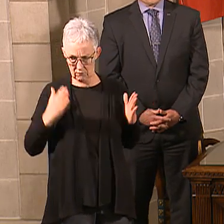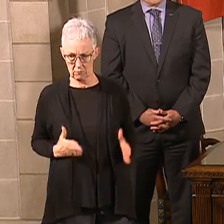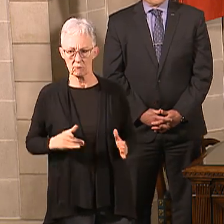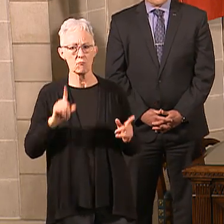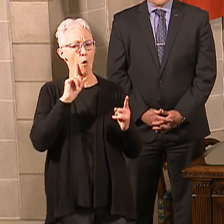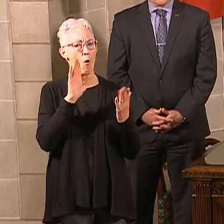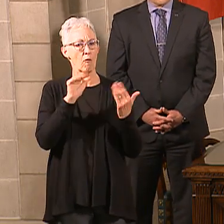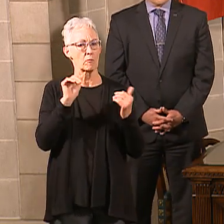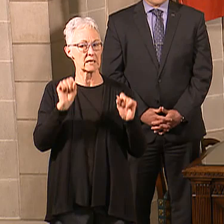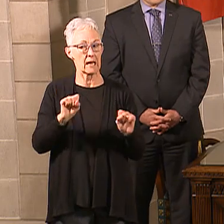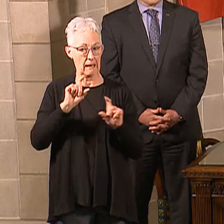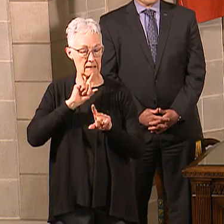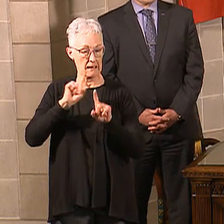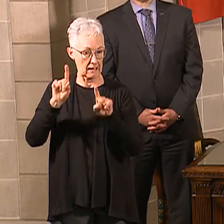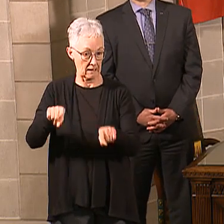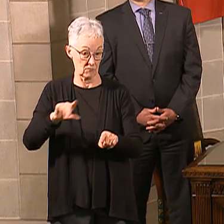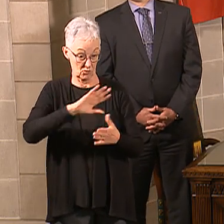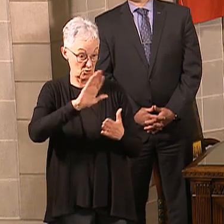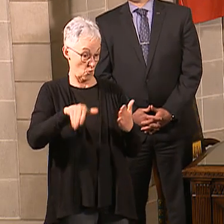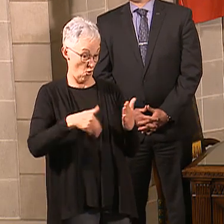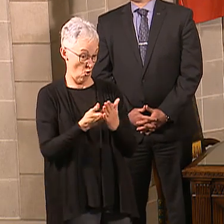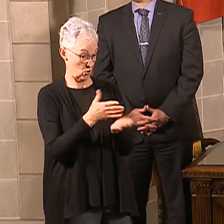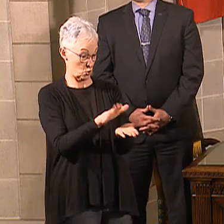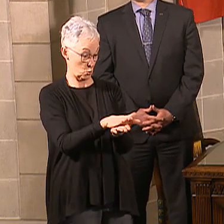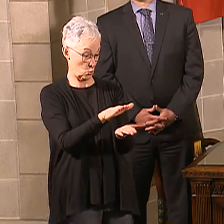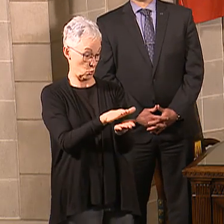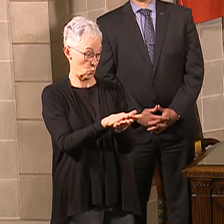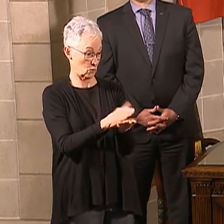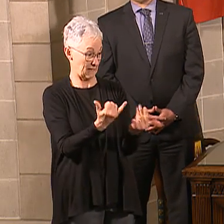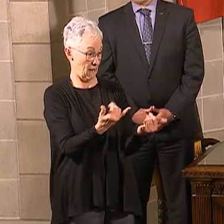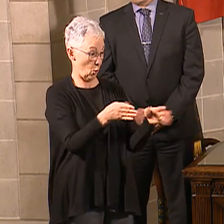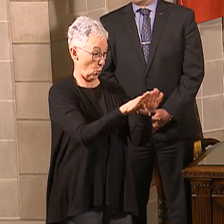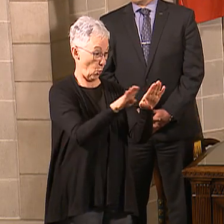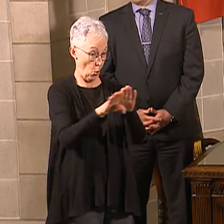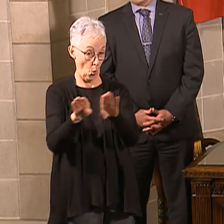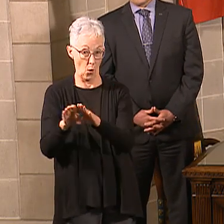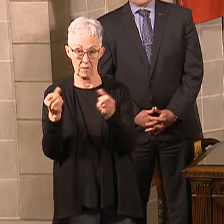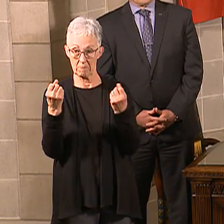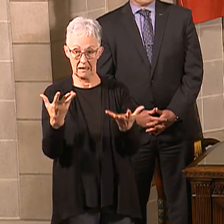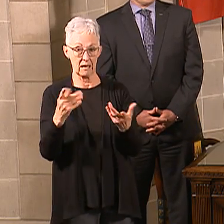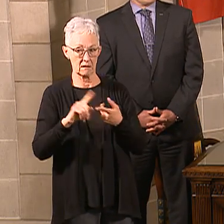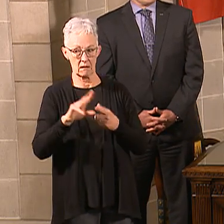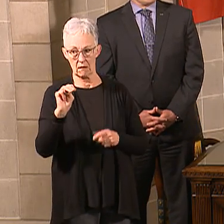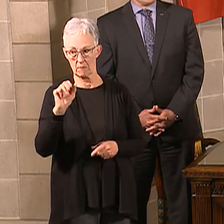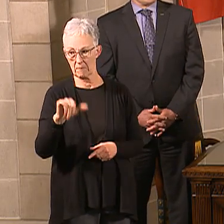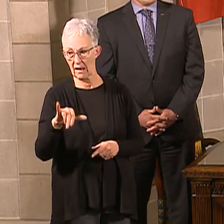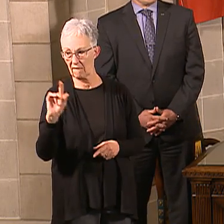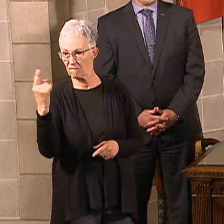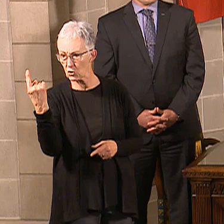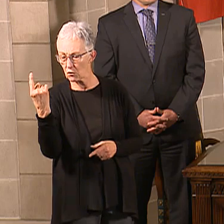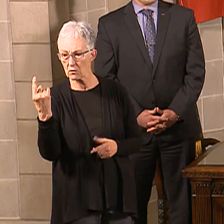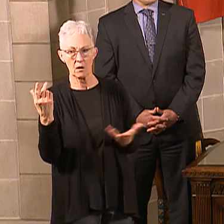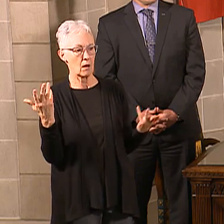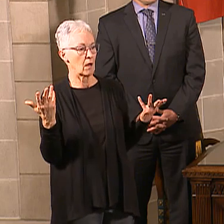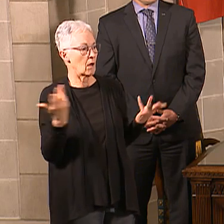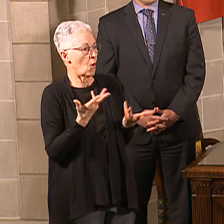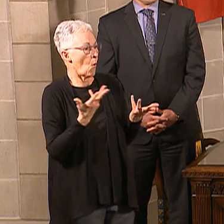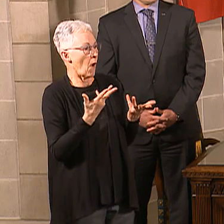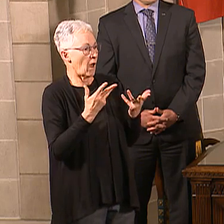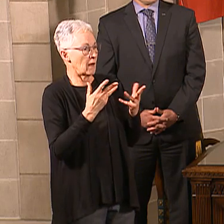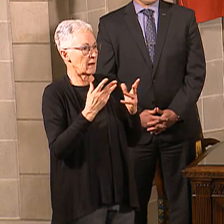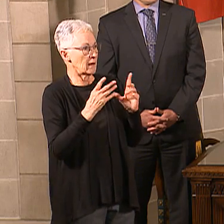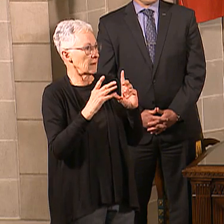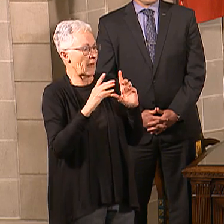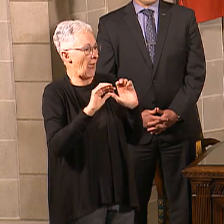all Panhandle schools closed until at least May 1st is what can be done to address working parents who have kids at home due to school